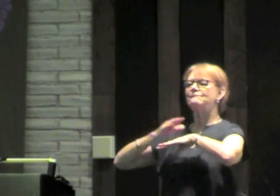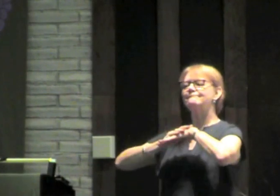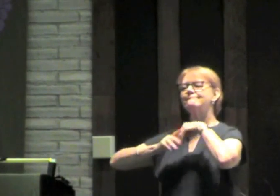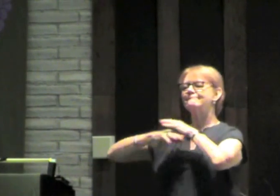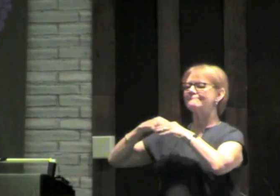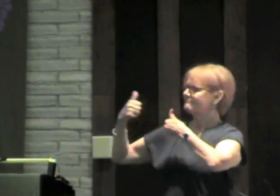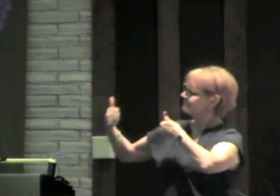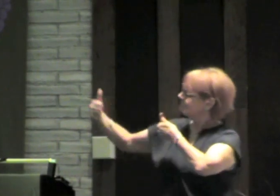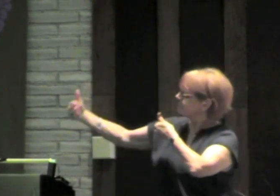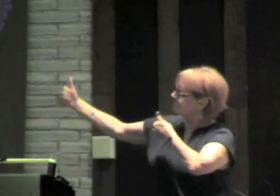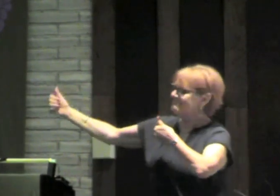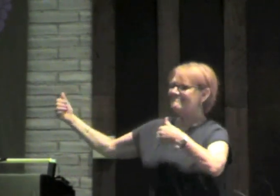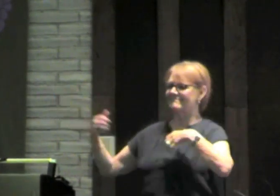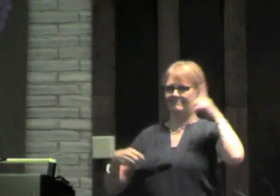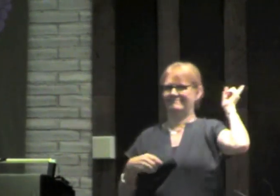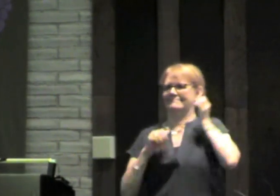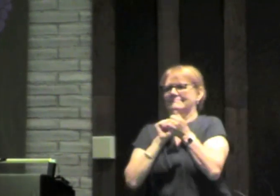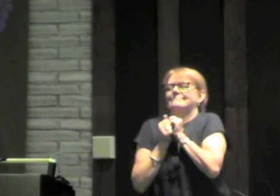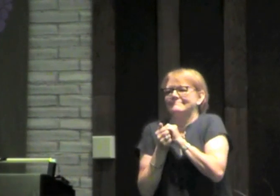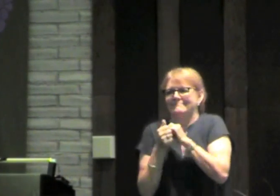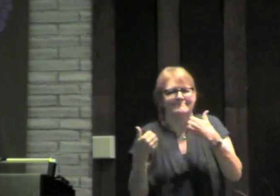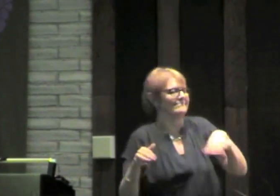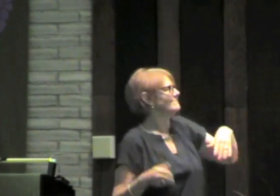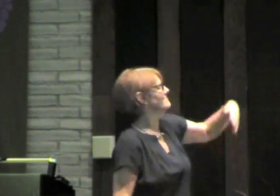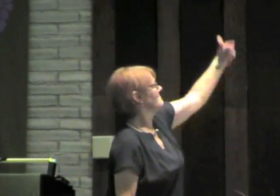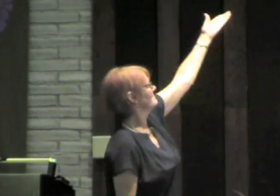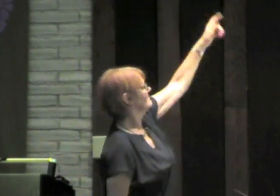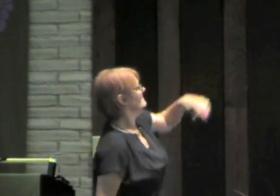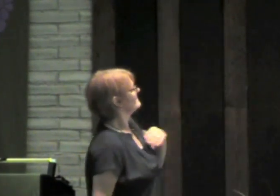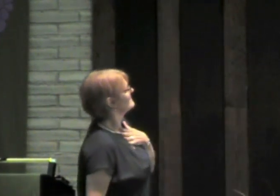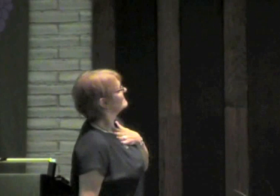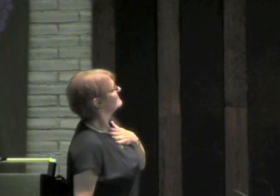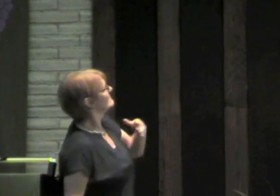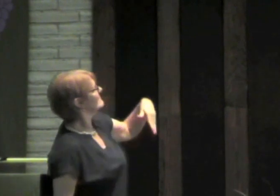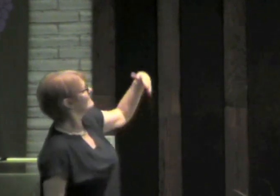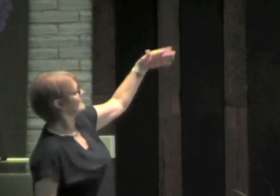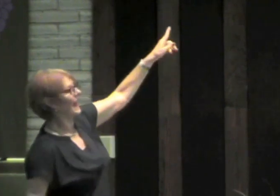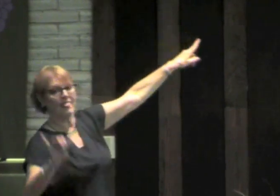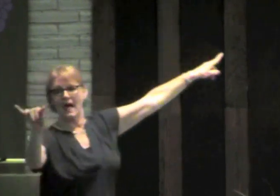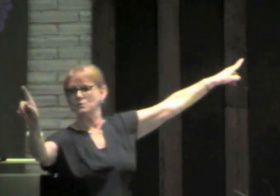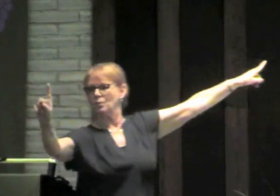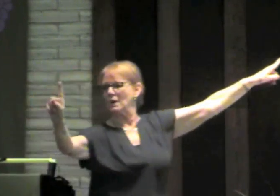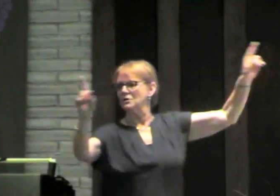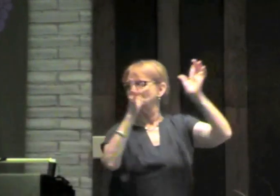such nice homes here. They're comfortable, we have space between them. There is absolutely no space between the Jewish